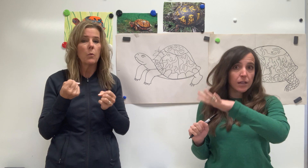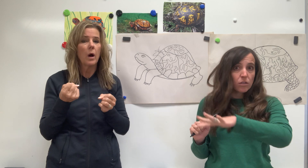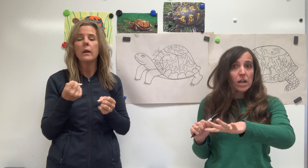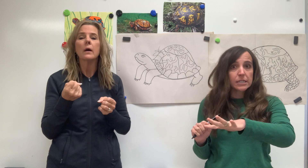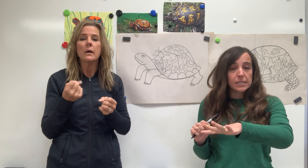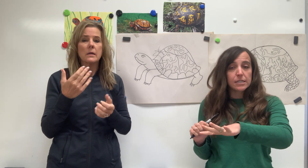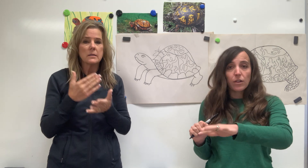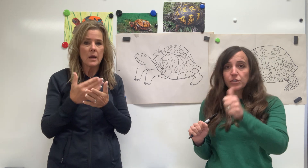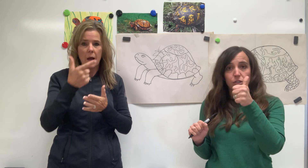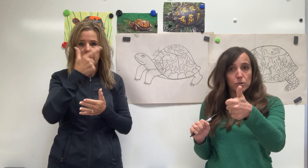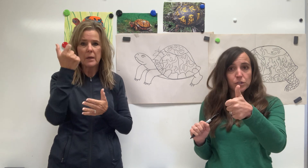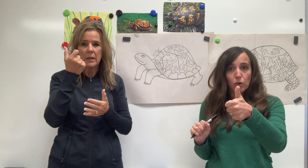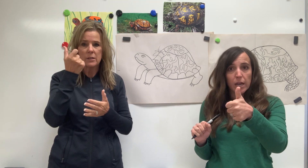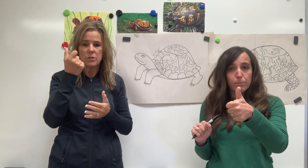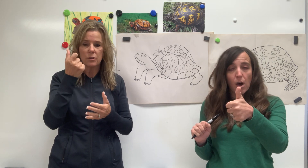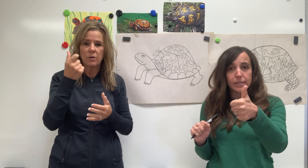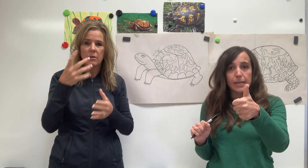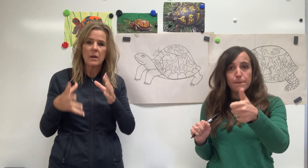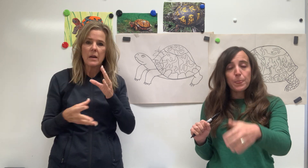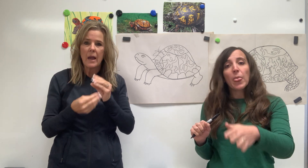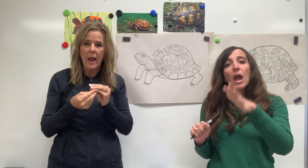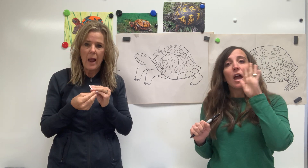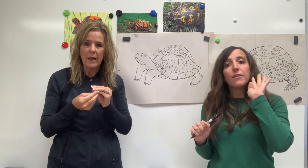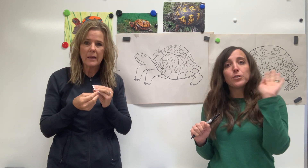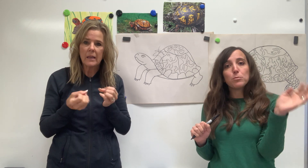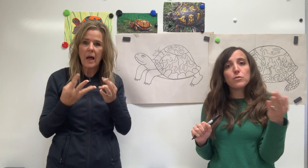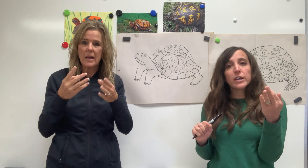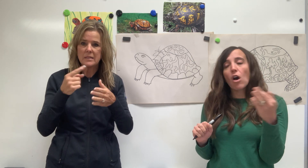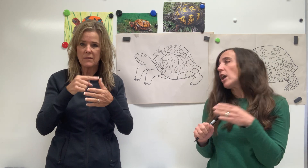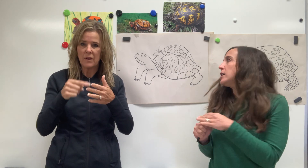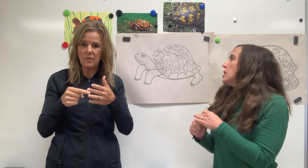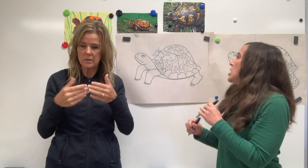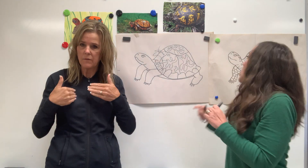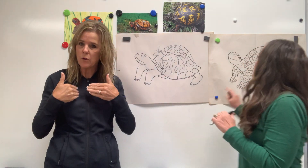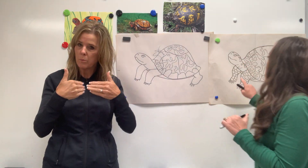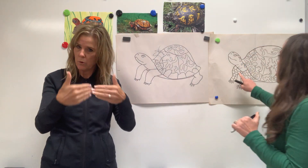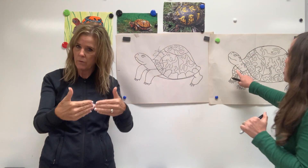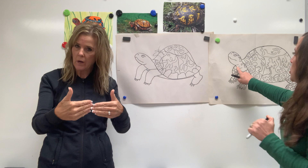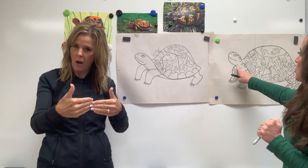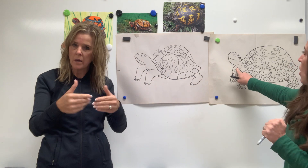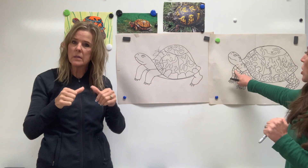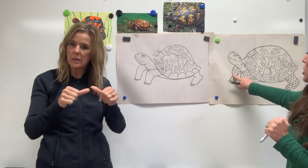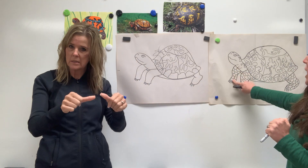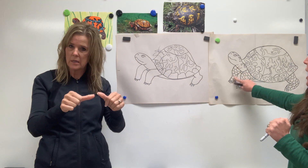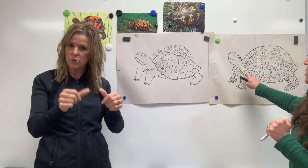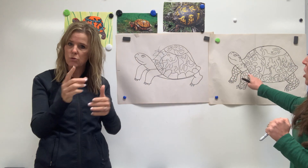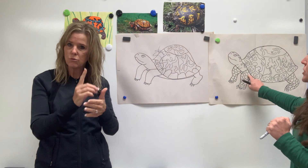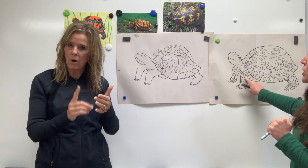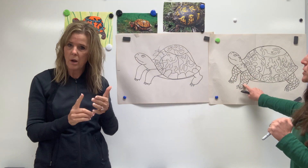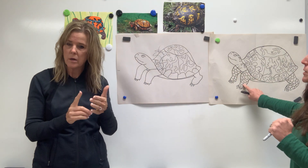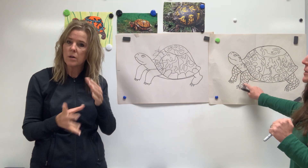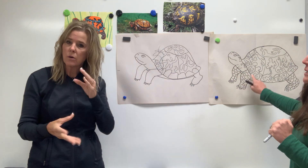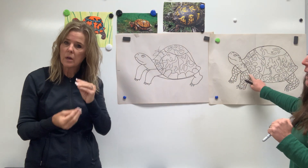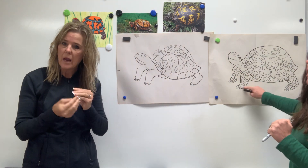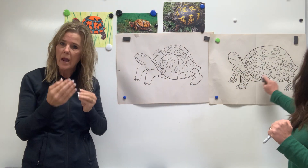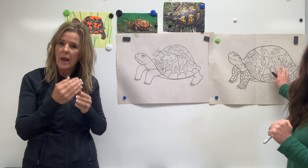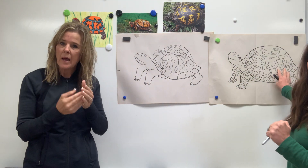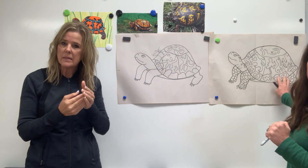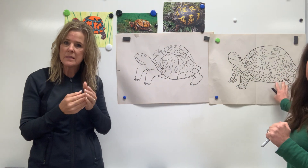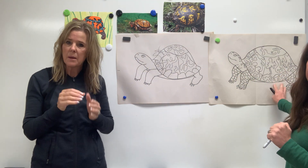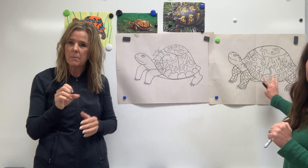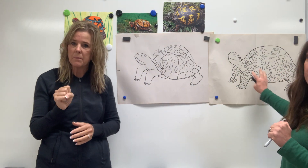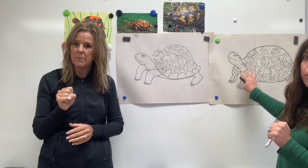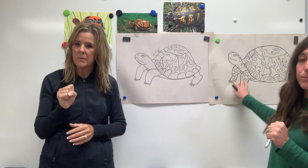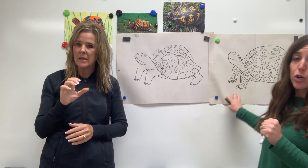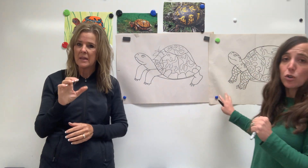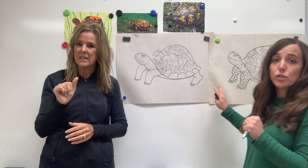you're adding lots of detail on the scoots, great, pause it. If you're moving on, you are gonna add also some scales